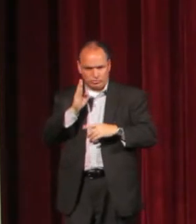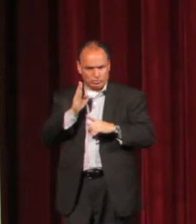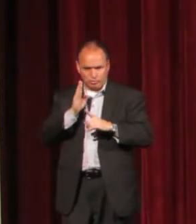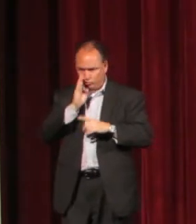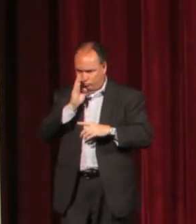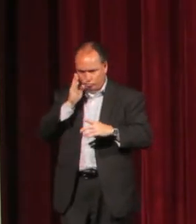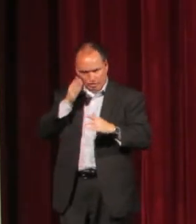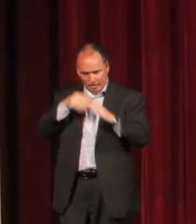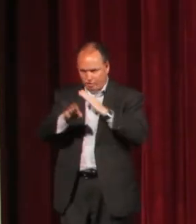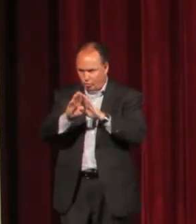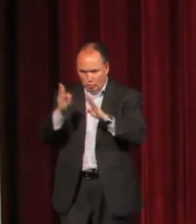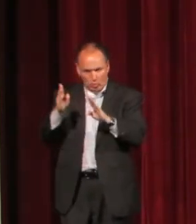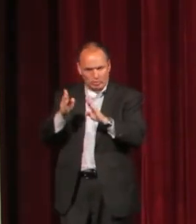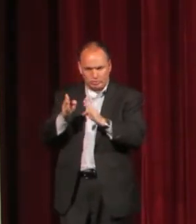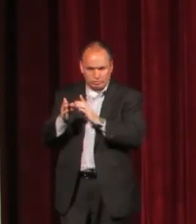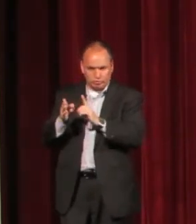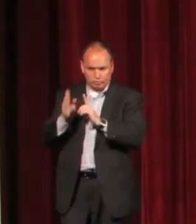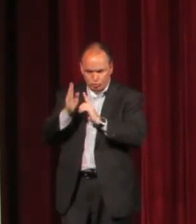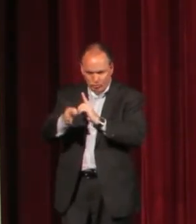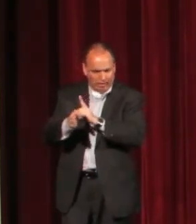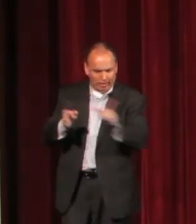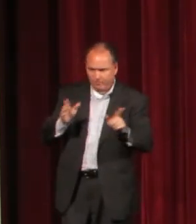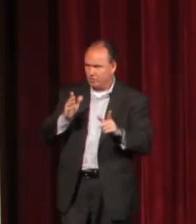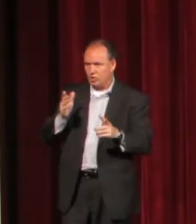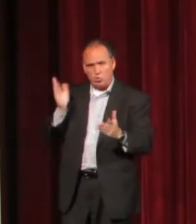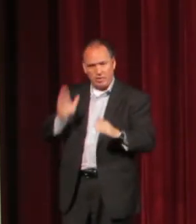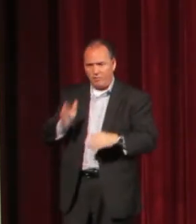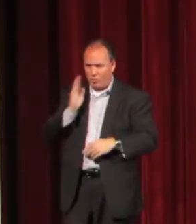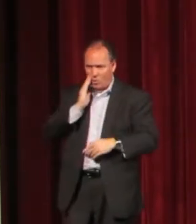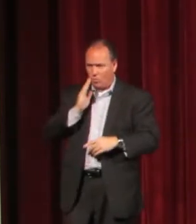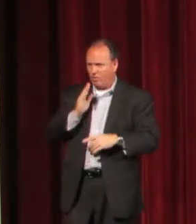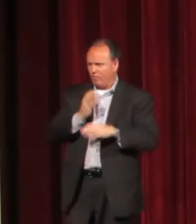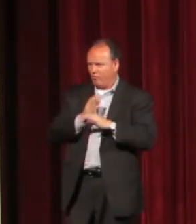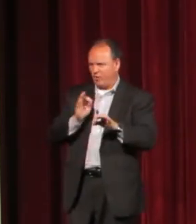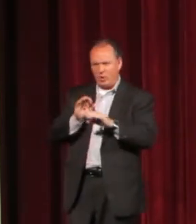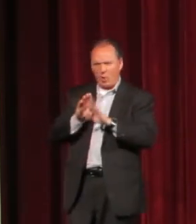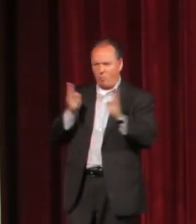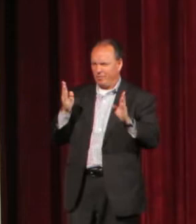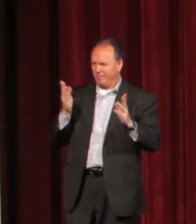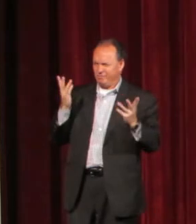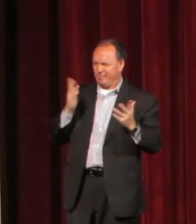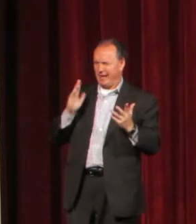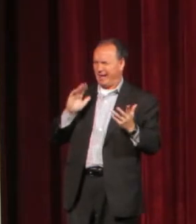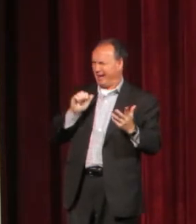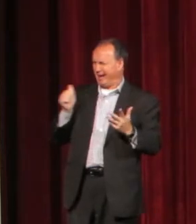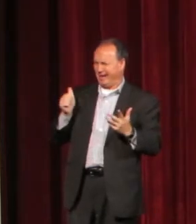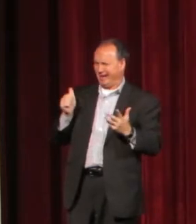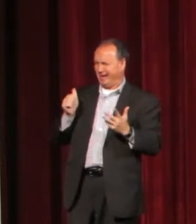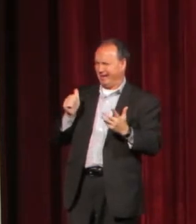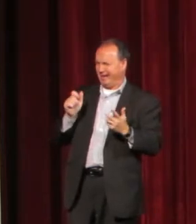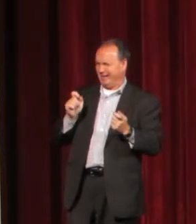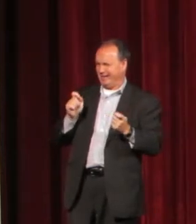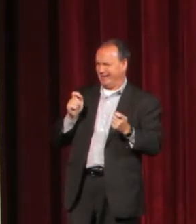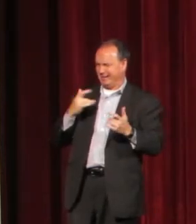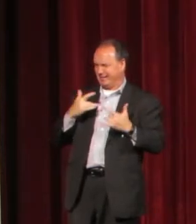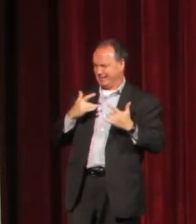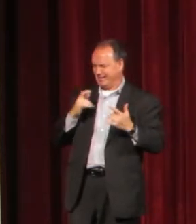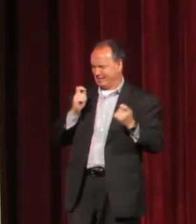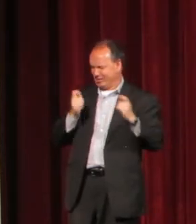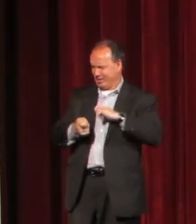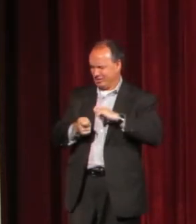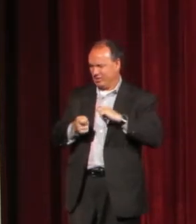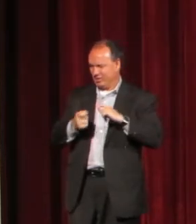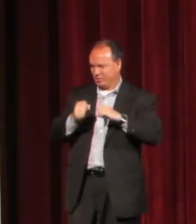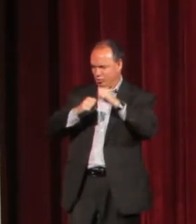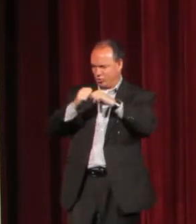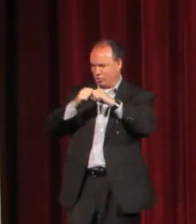left, and you just never know. Are there any considerations to changing the Cane Elementary structural